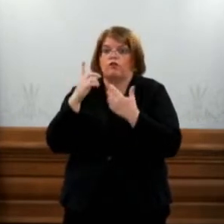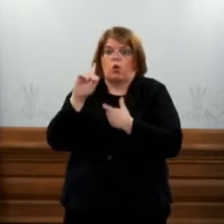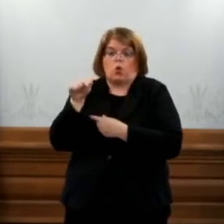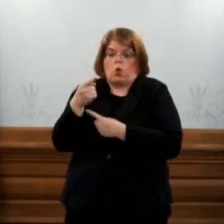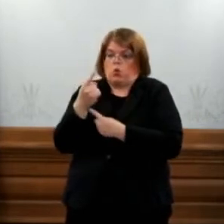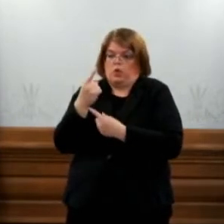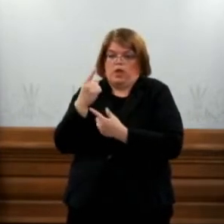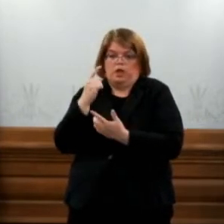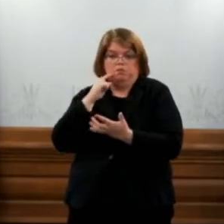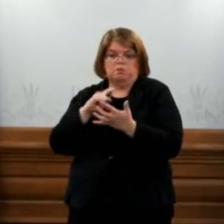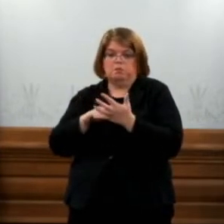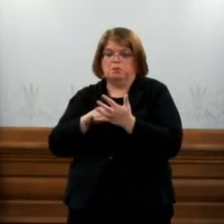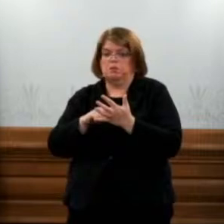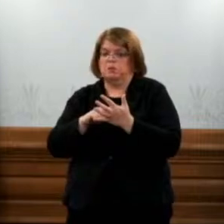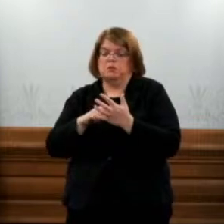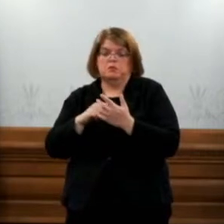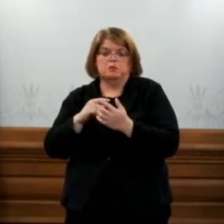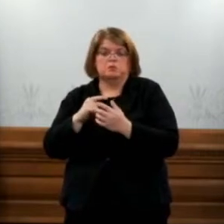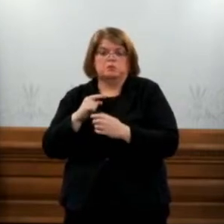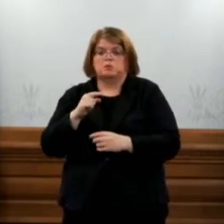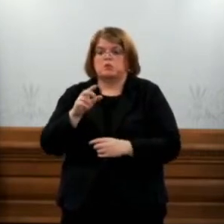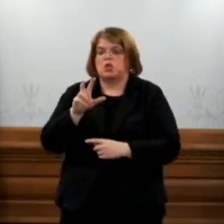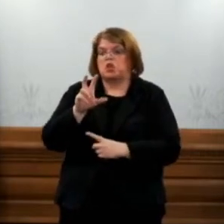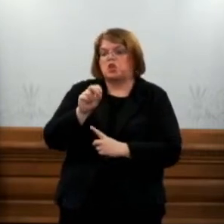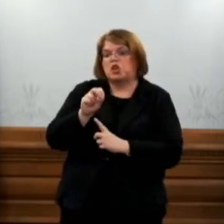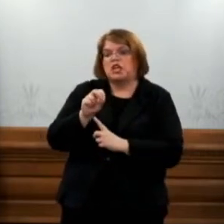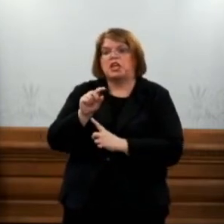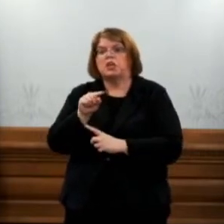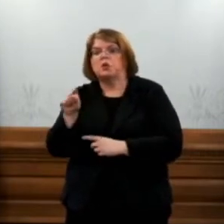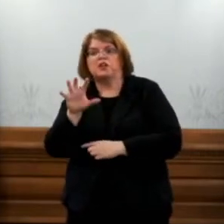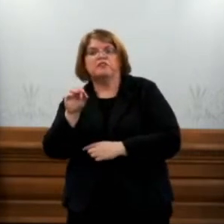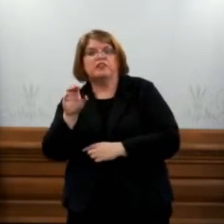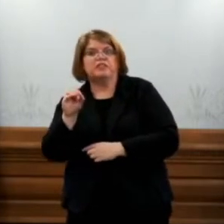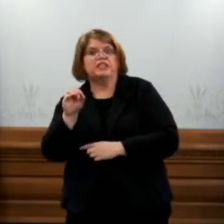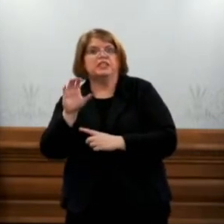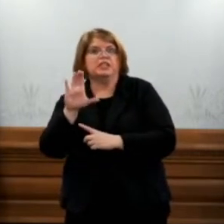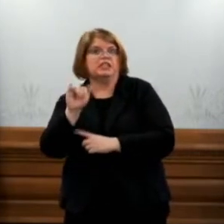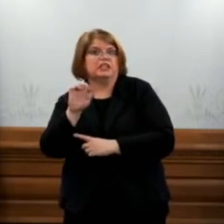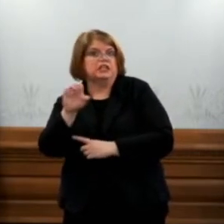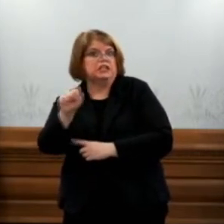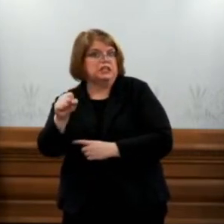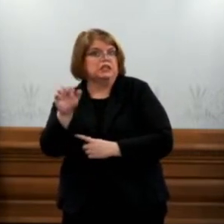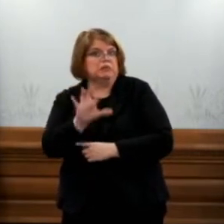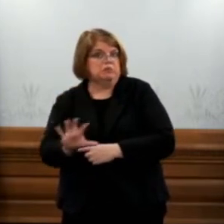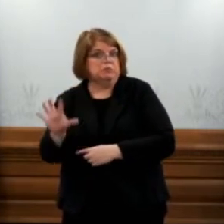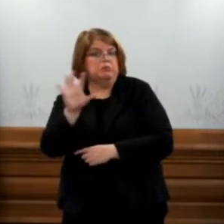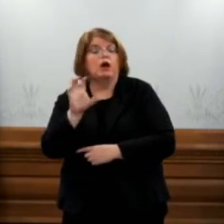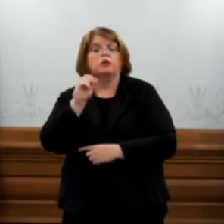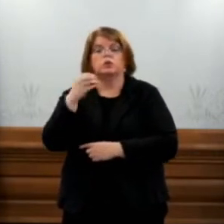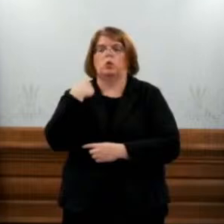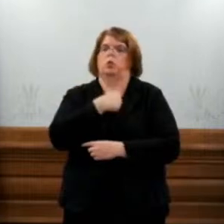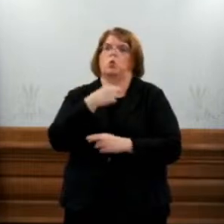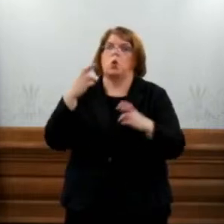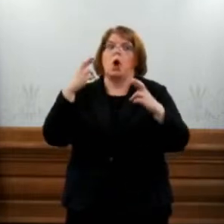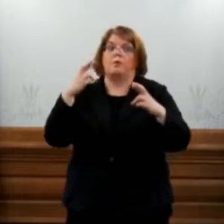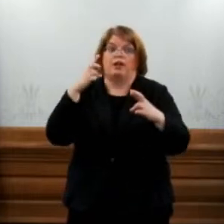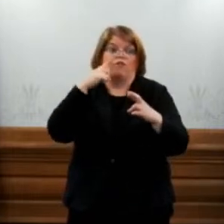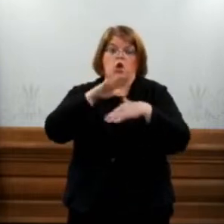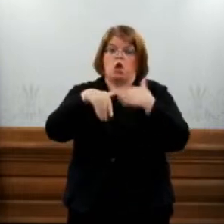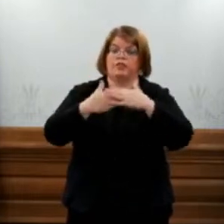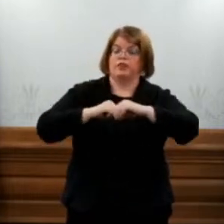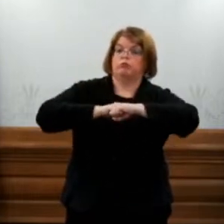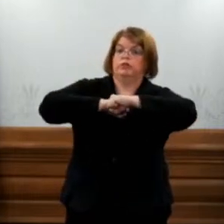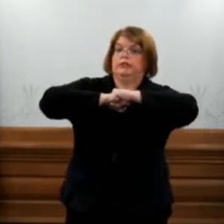double digits. That's within the 30s, the 50s. So we hope that with all these measures that are taking